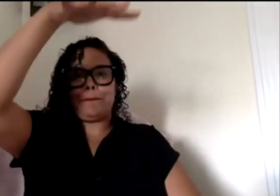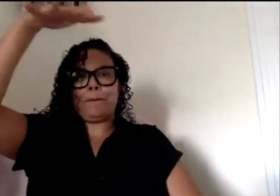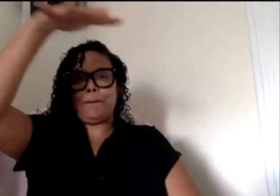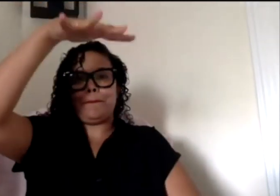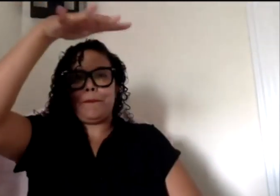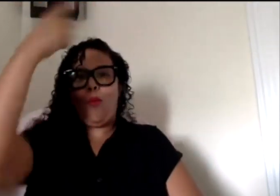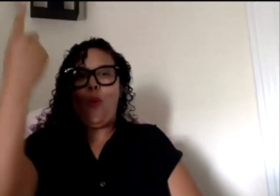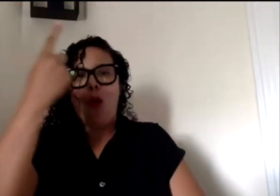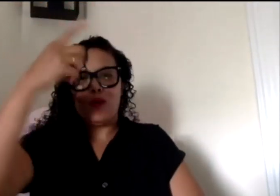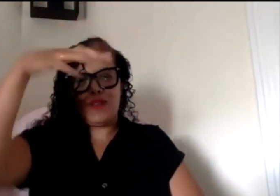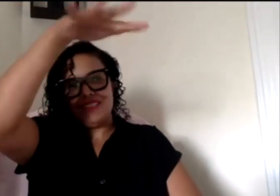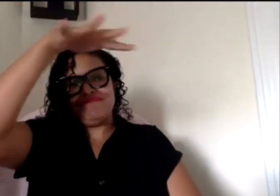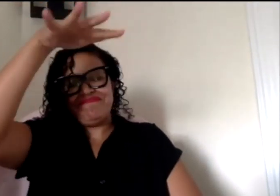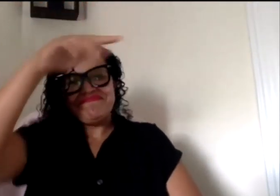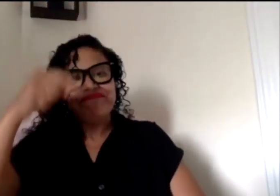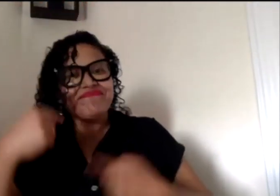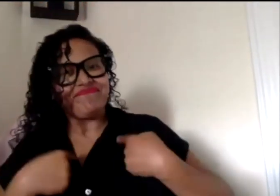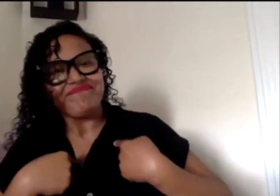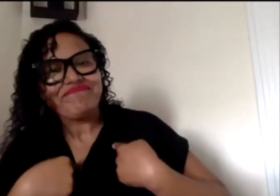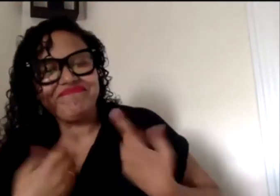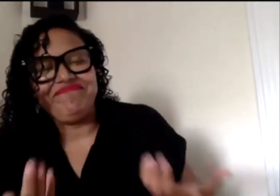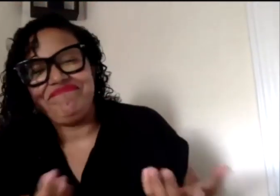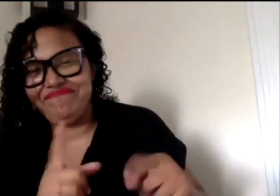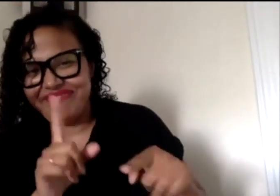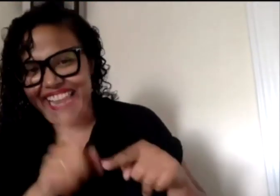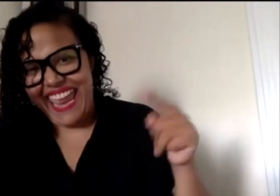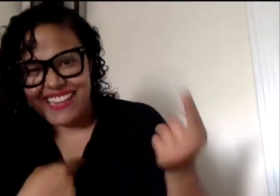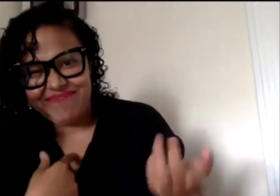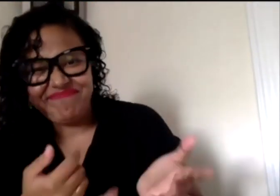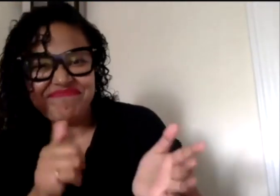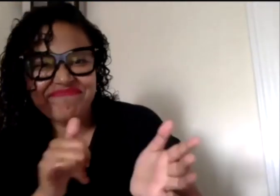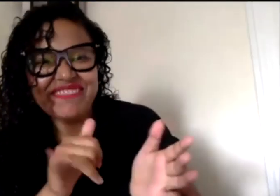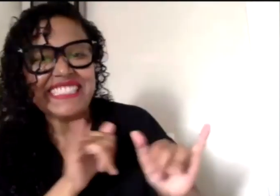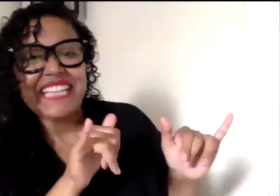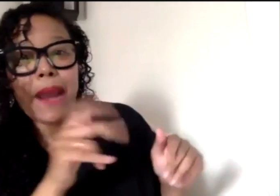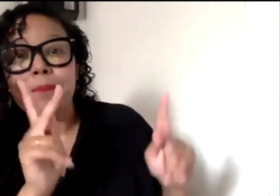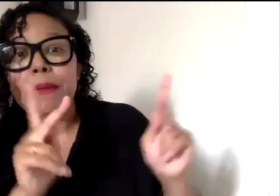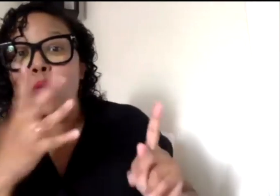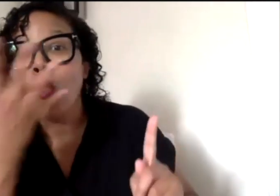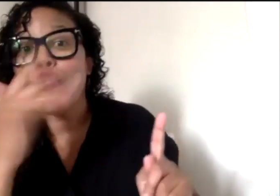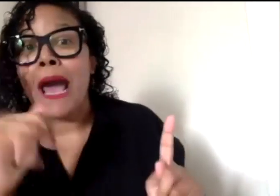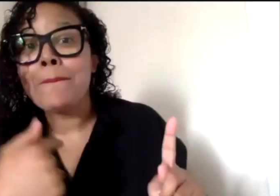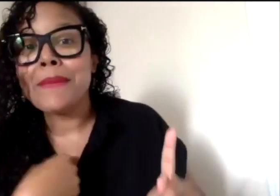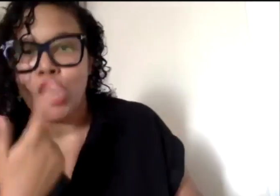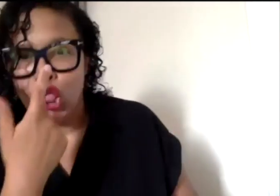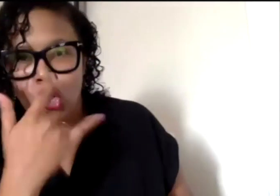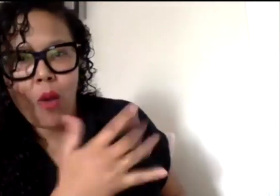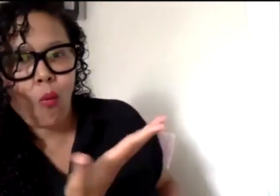ever going to be as good as they are, that they are always going to be better than I am. And